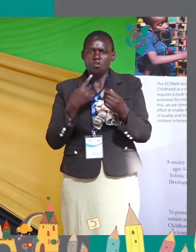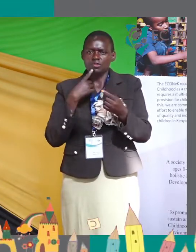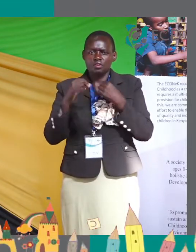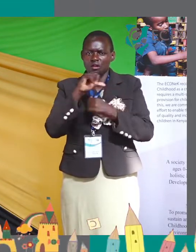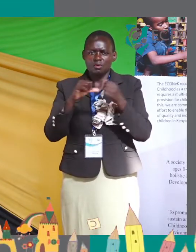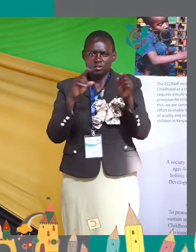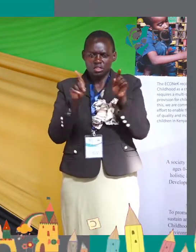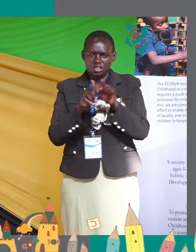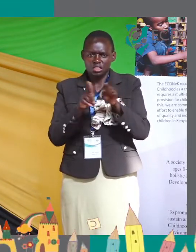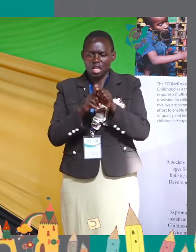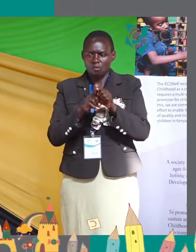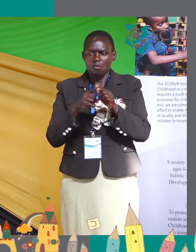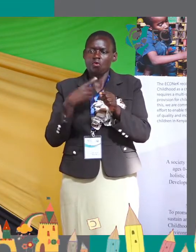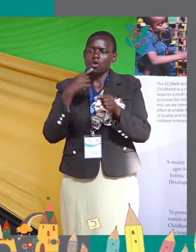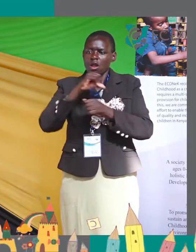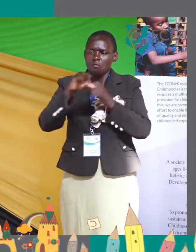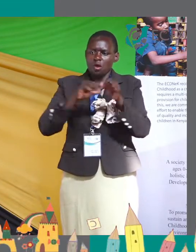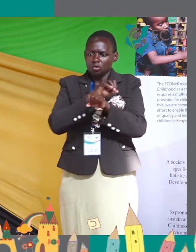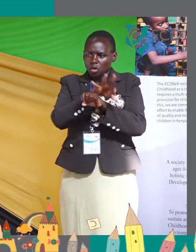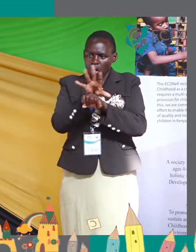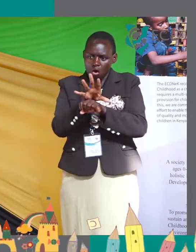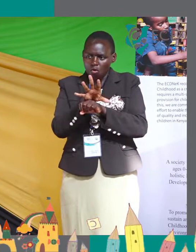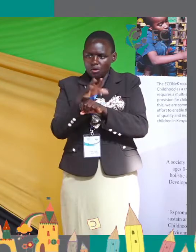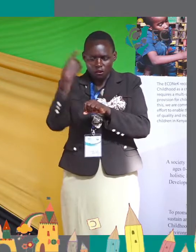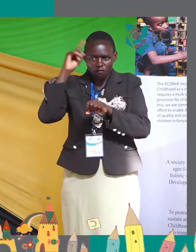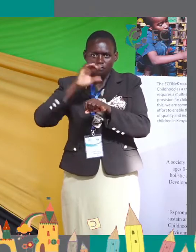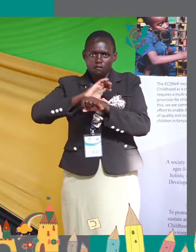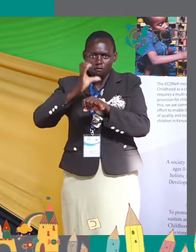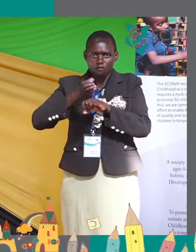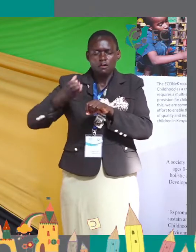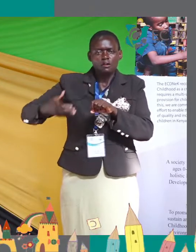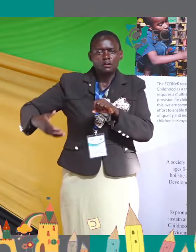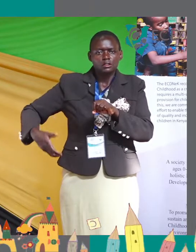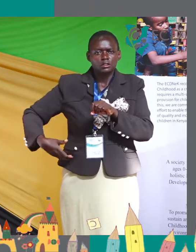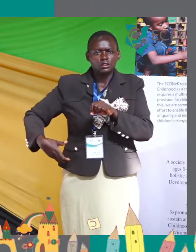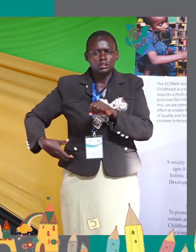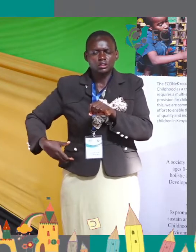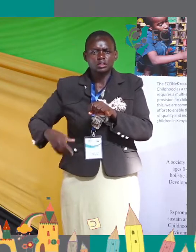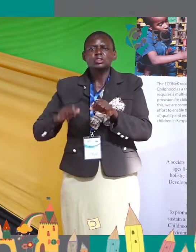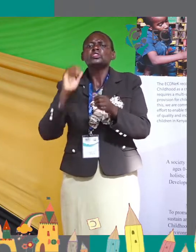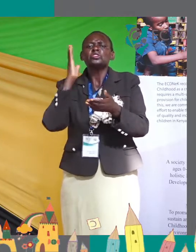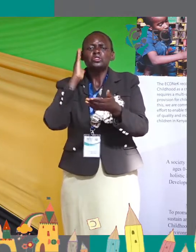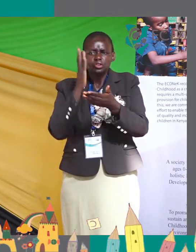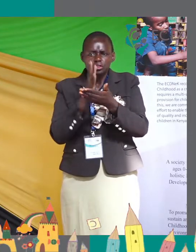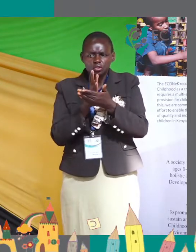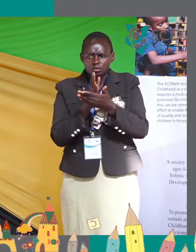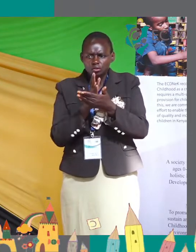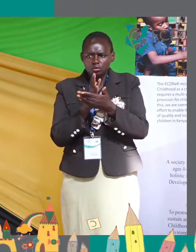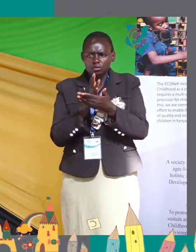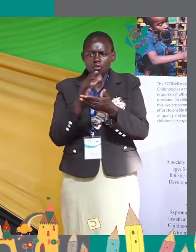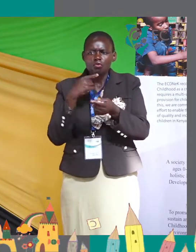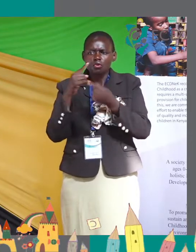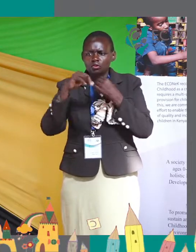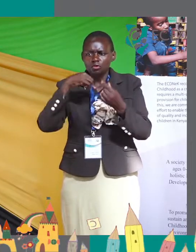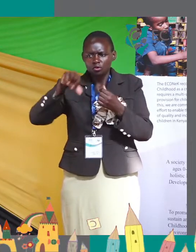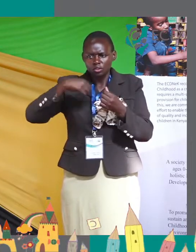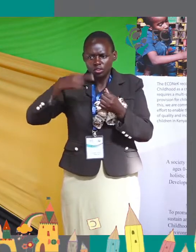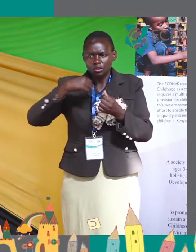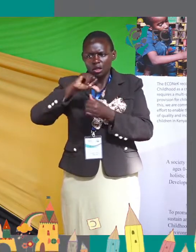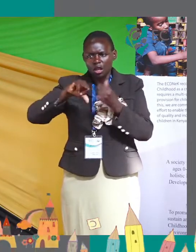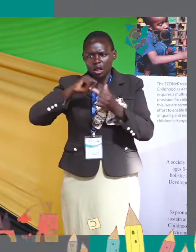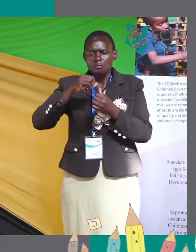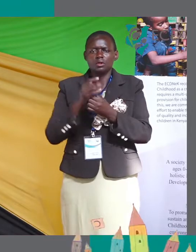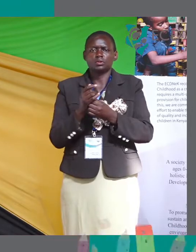pregnancy on the COVID pandemic. Are we being sincere with what we are saying? This is data from KHIS extracted